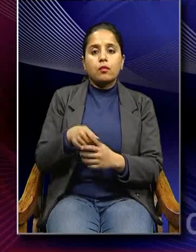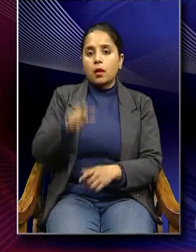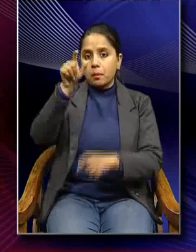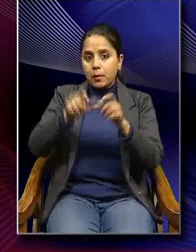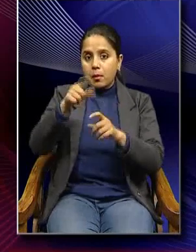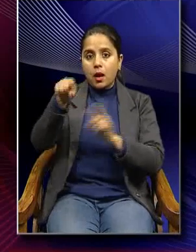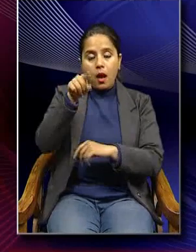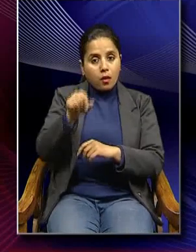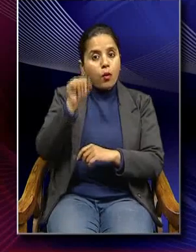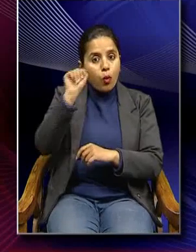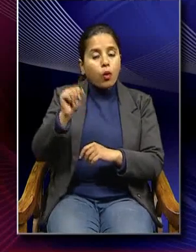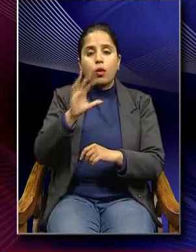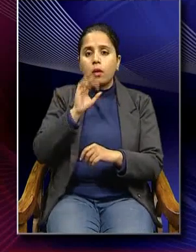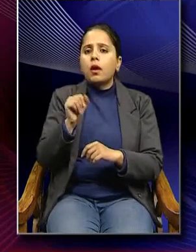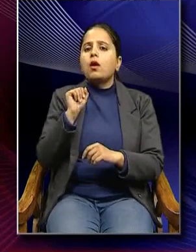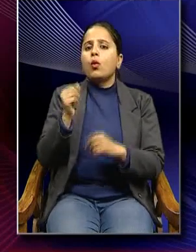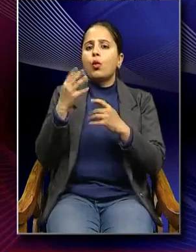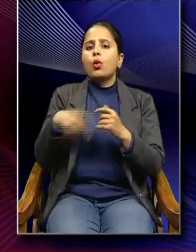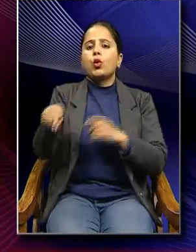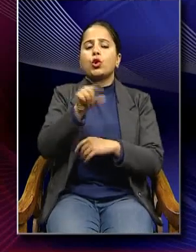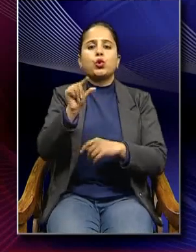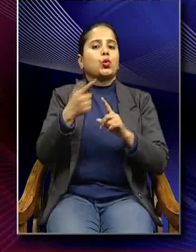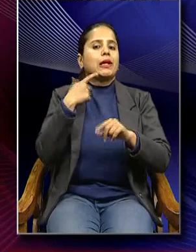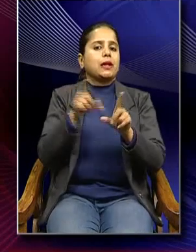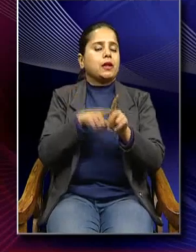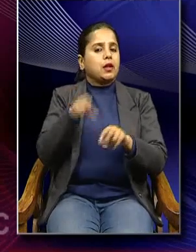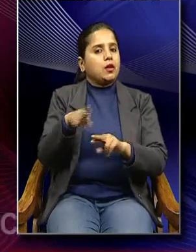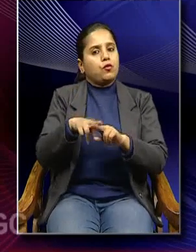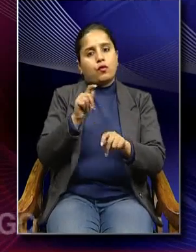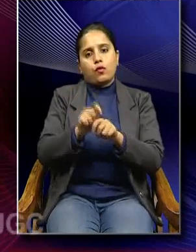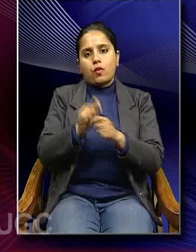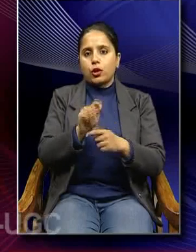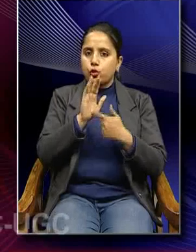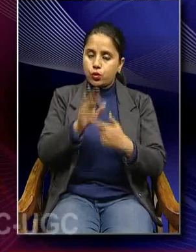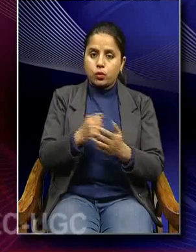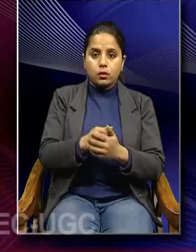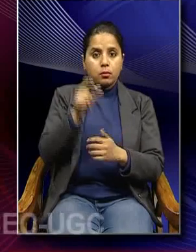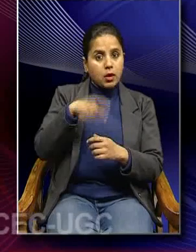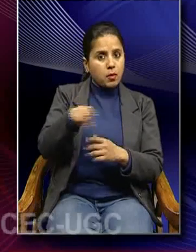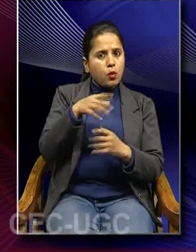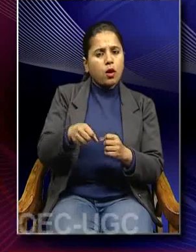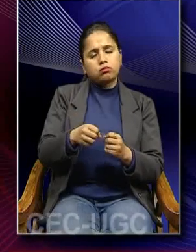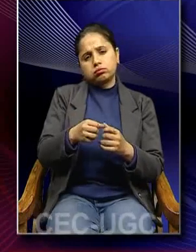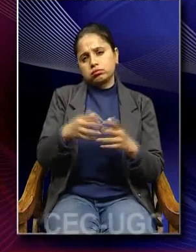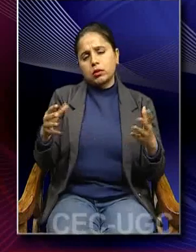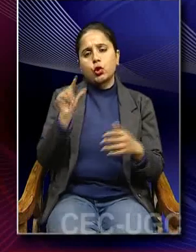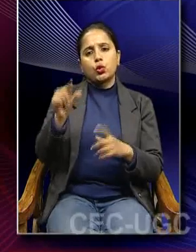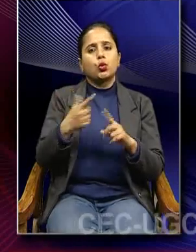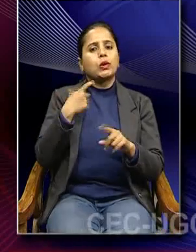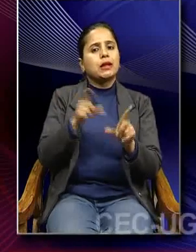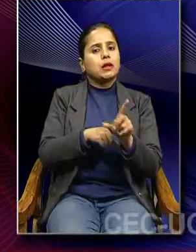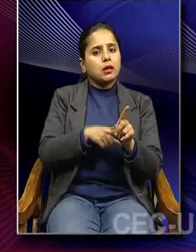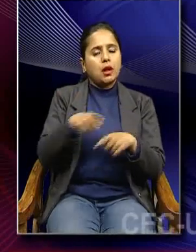Individuals have preferences. They are represented by the utility functions we saw. Individuals would like to maximize their utility